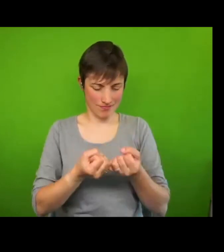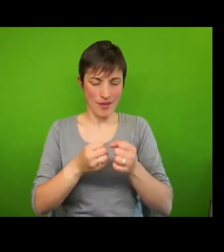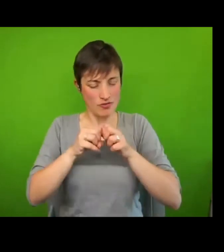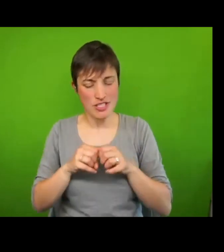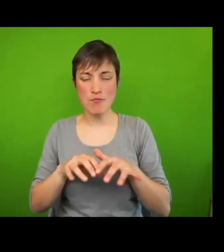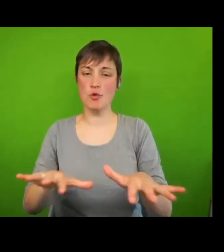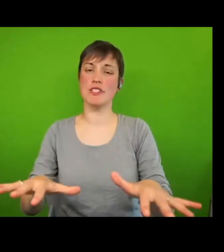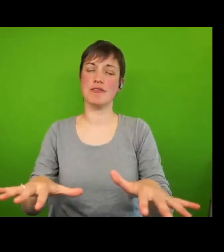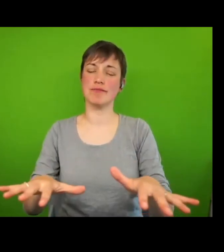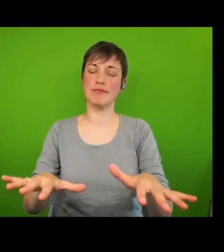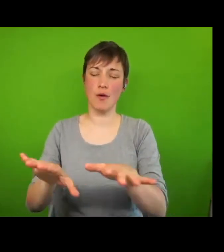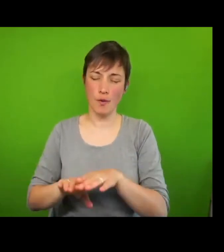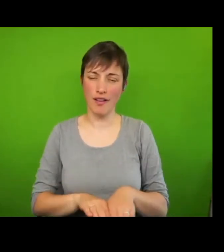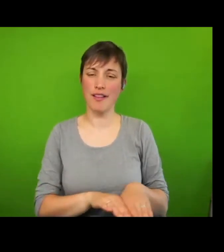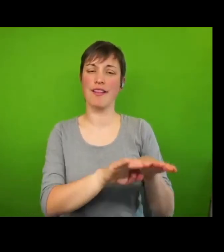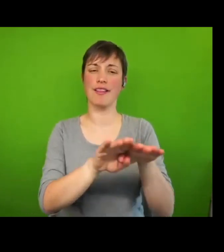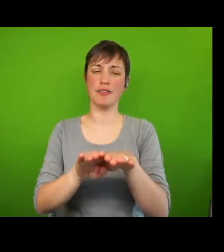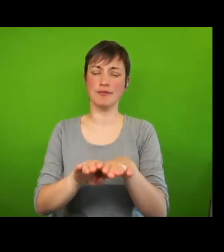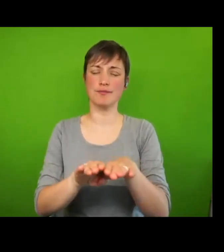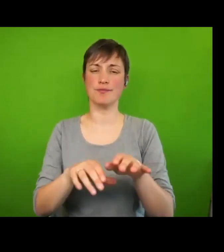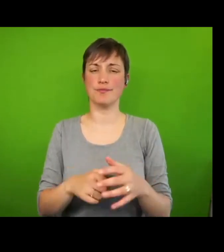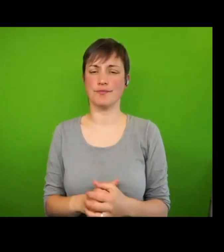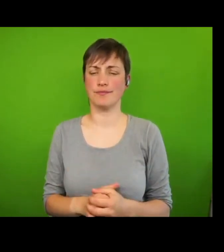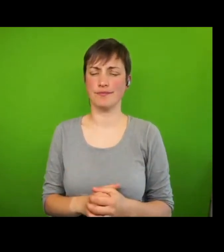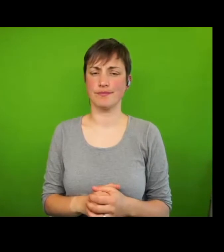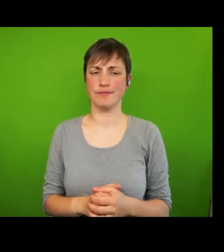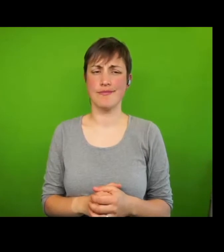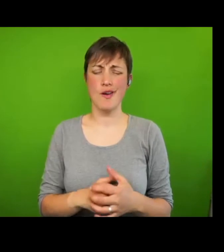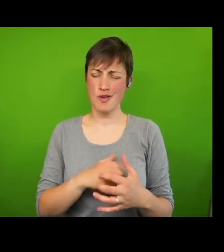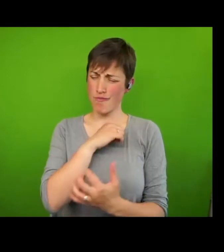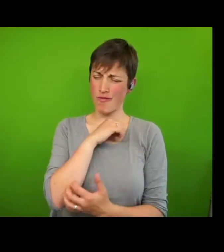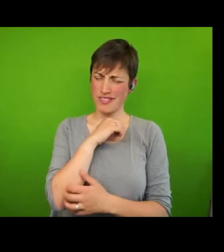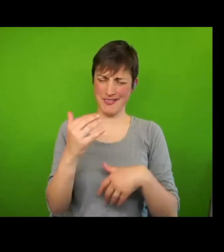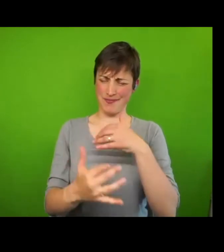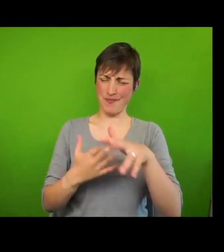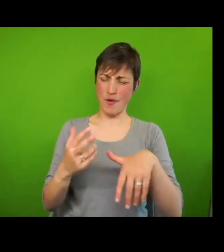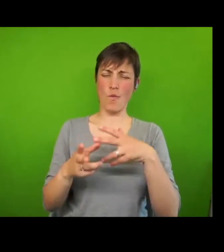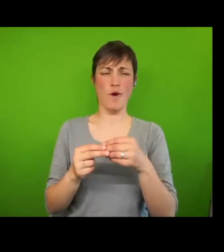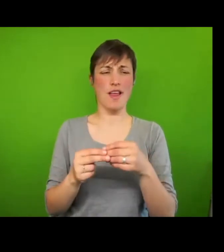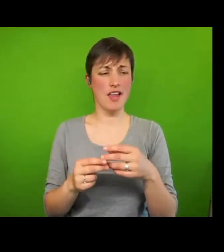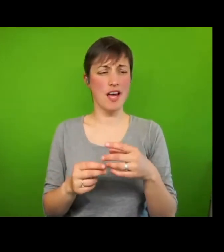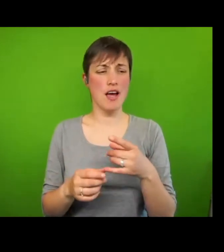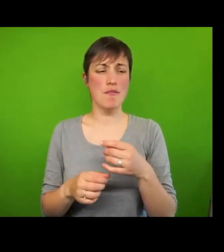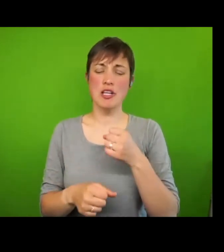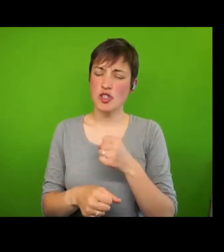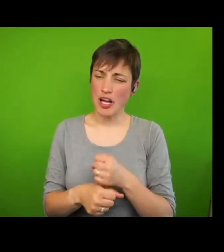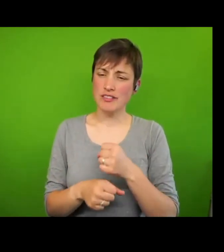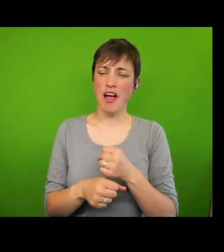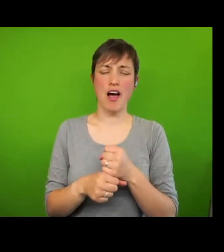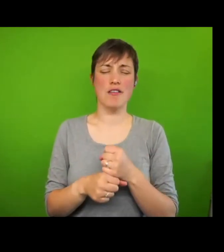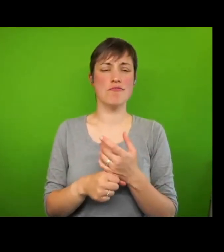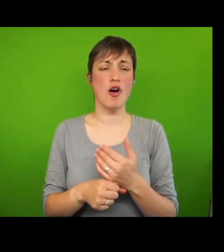othering is aggravated when poverty interacts with social divisions such as gender, race, ethnicity and disability,